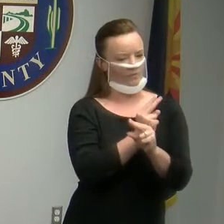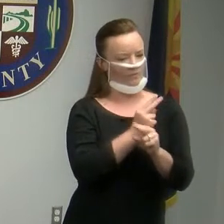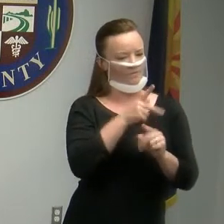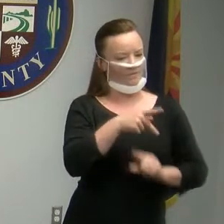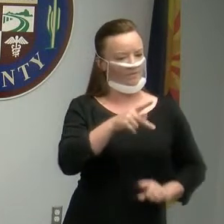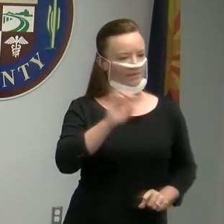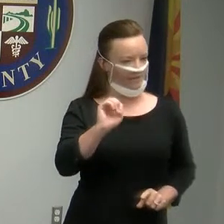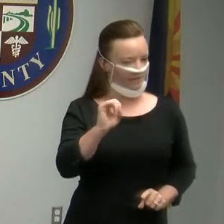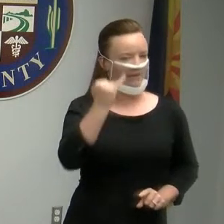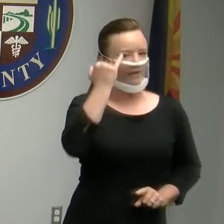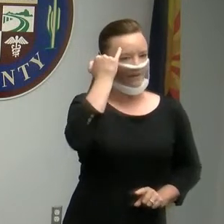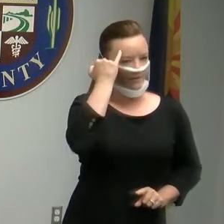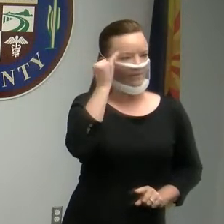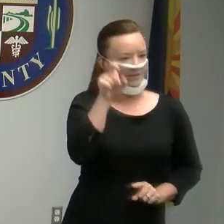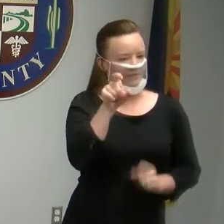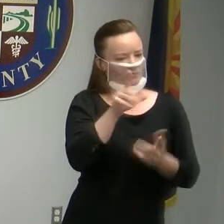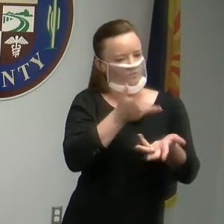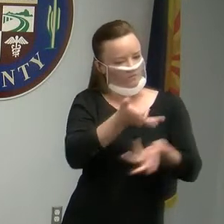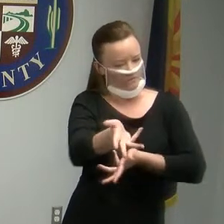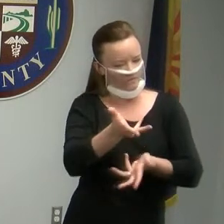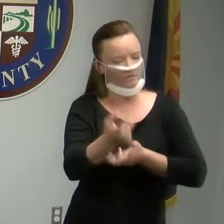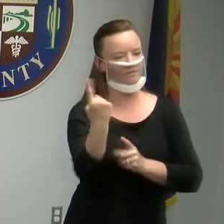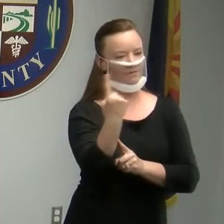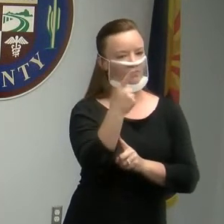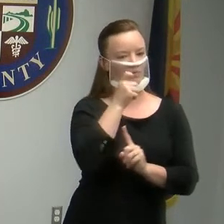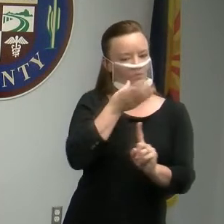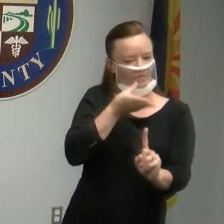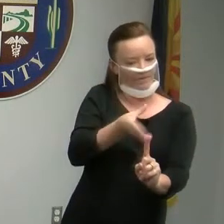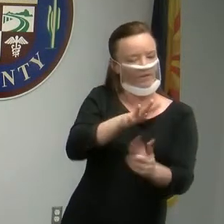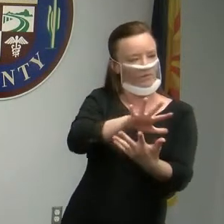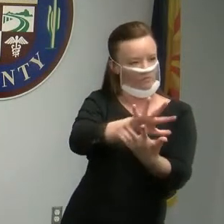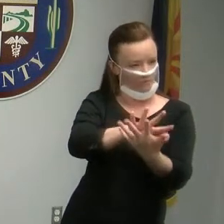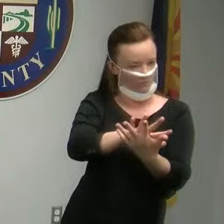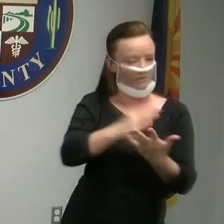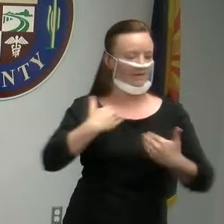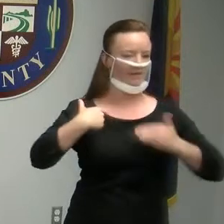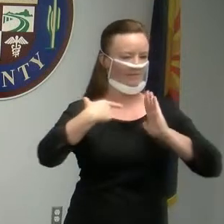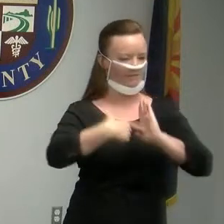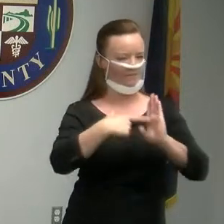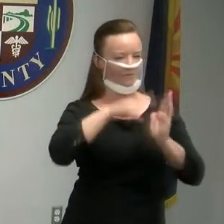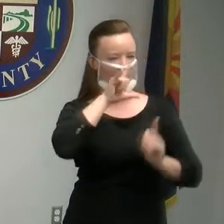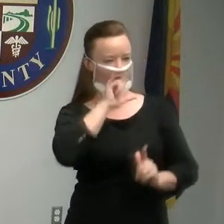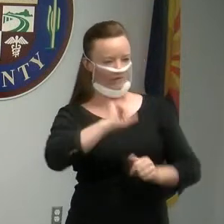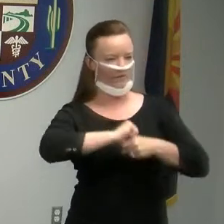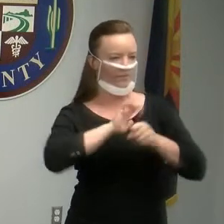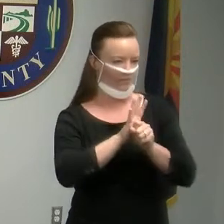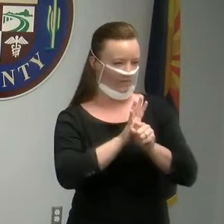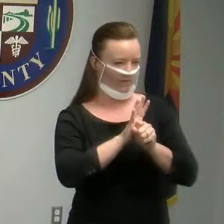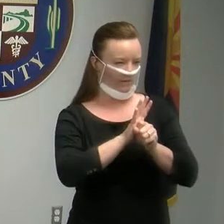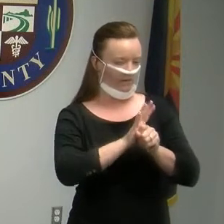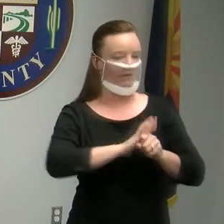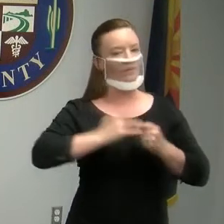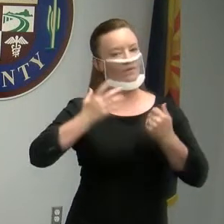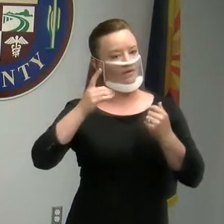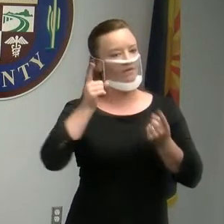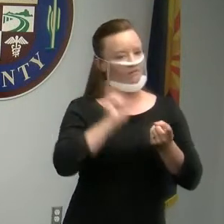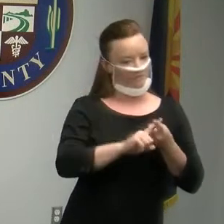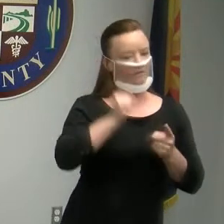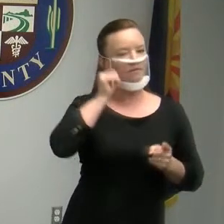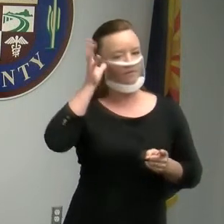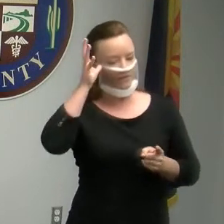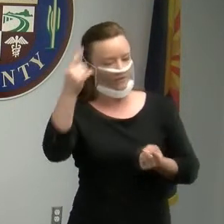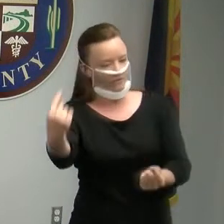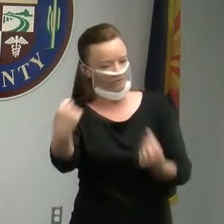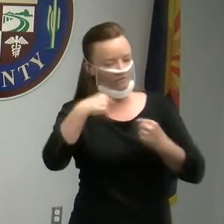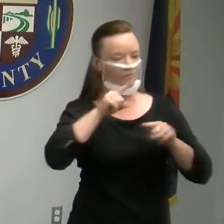who is exhibiting symptoms at the school, and help that person deal with that before parents could respond and everything that might have to come